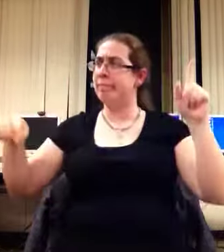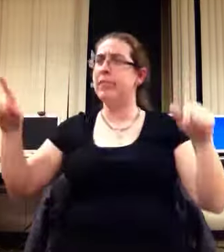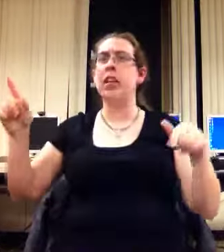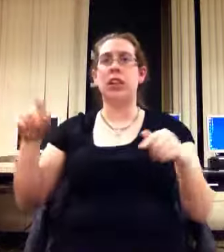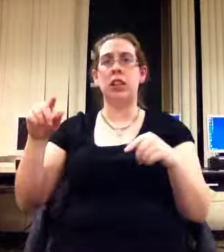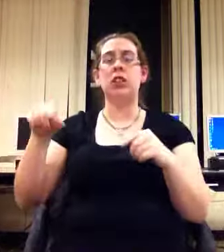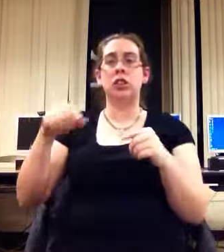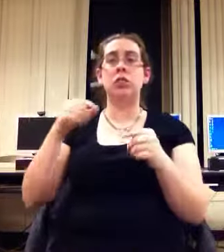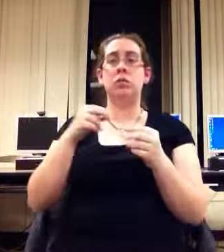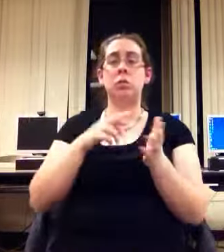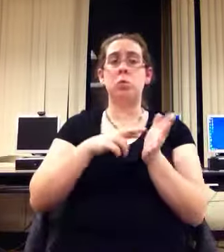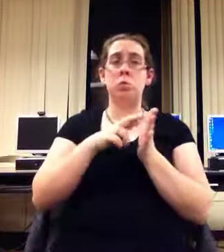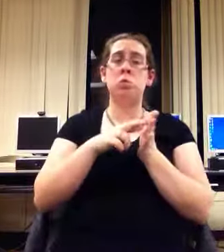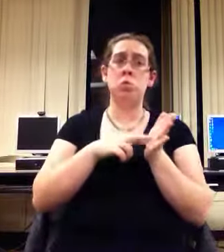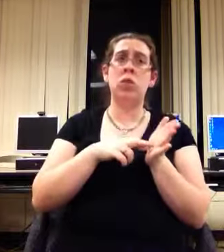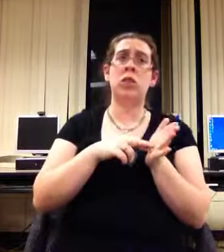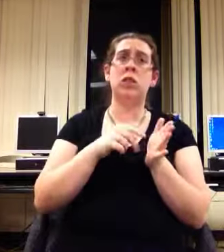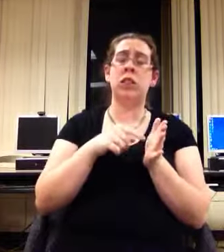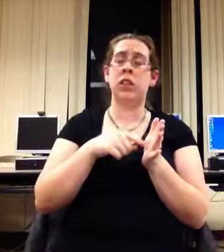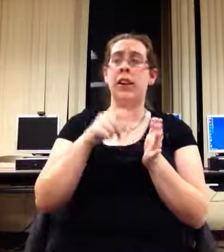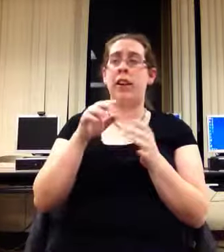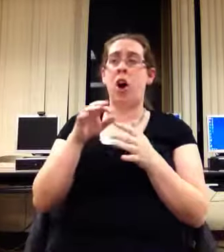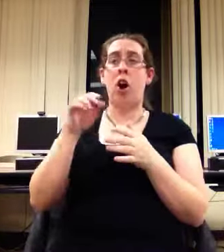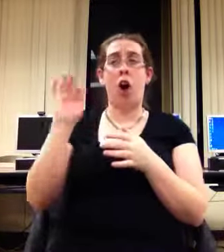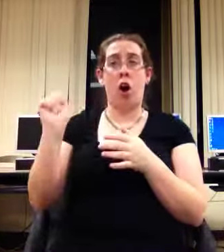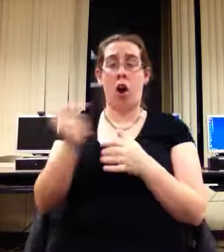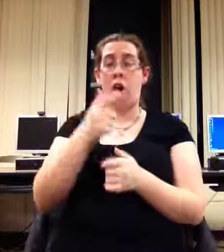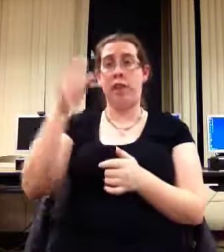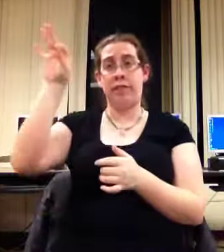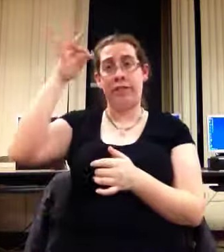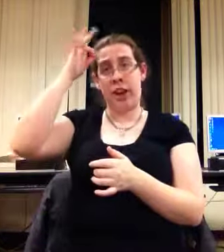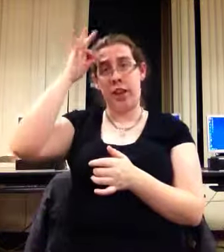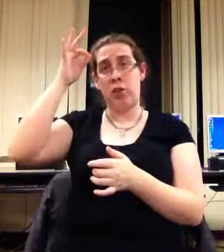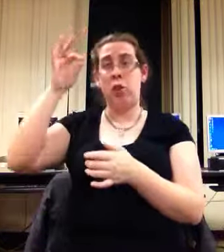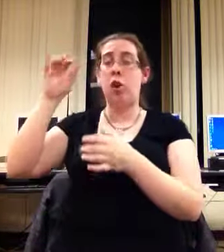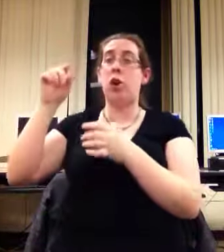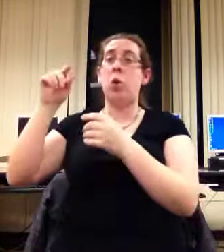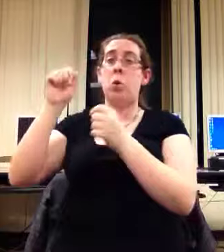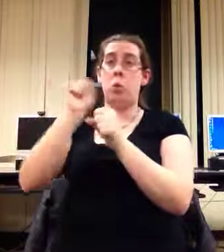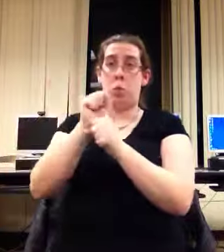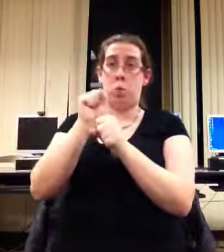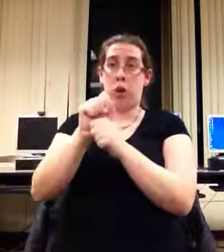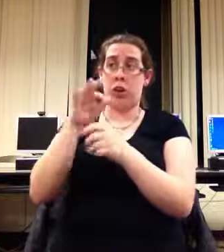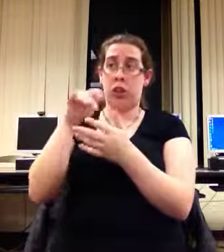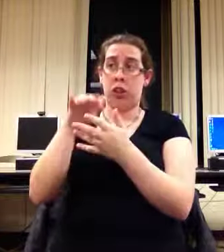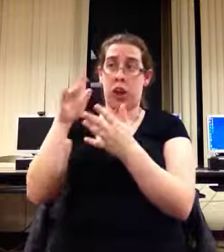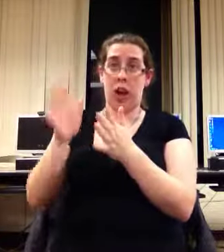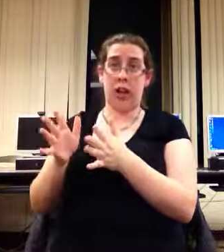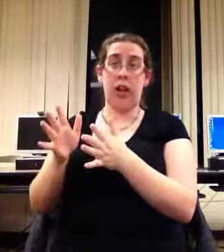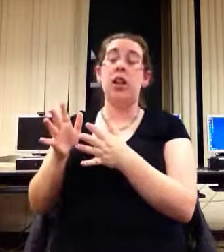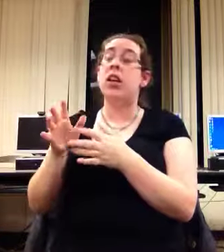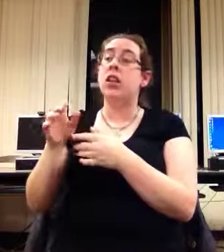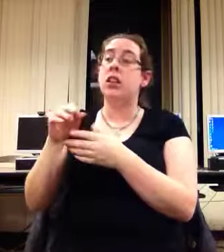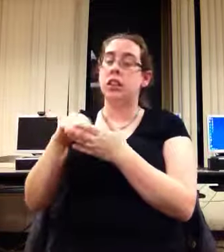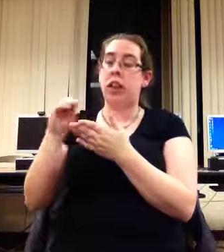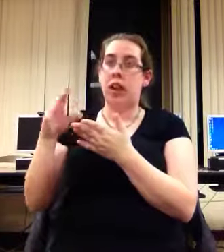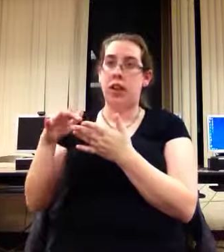work-study programs must include at least 7% community service jobs. These would include things like